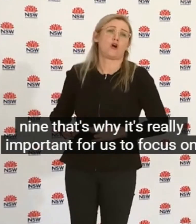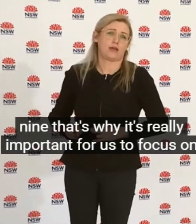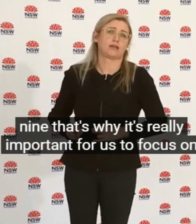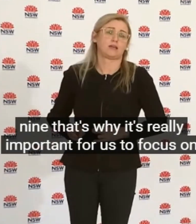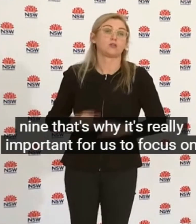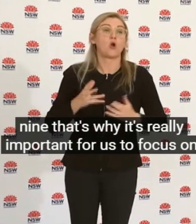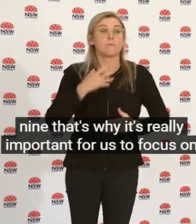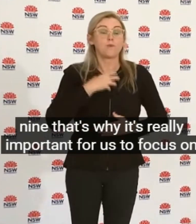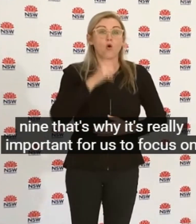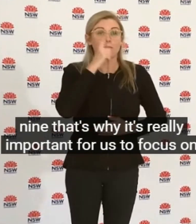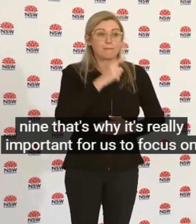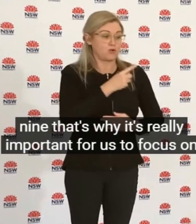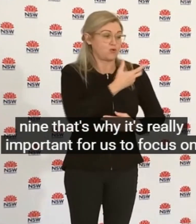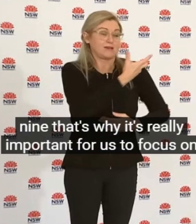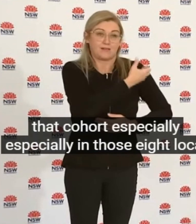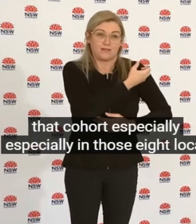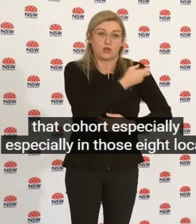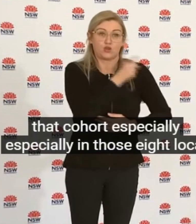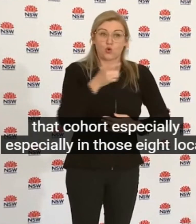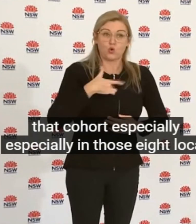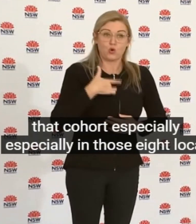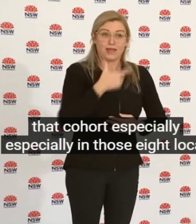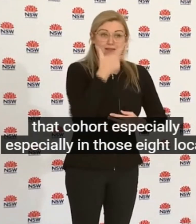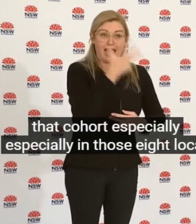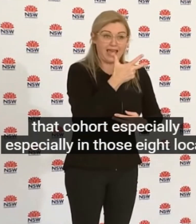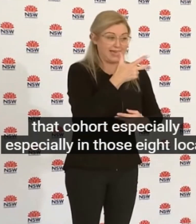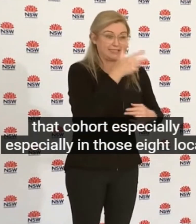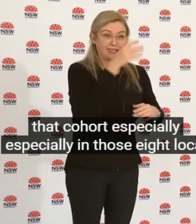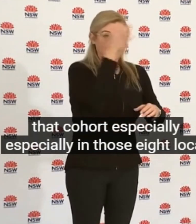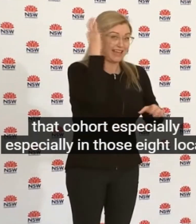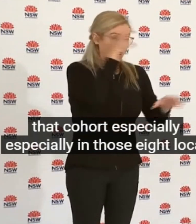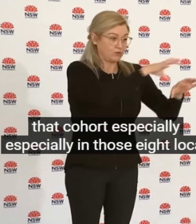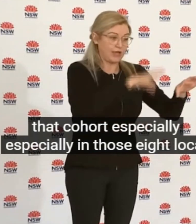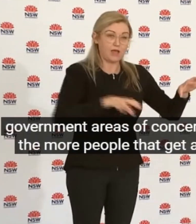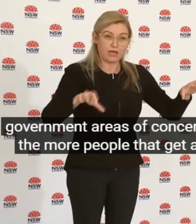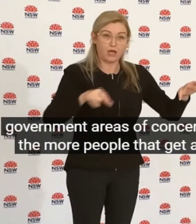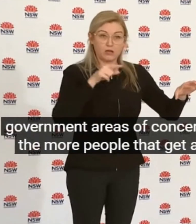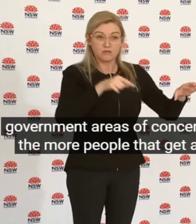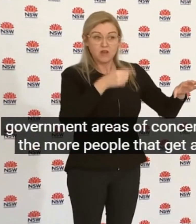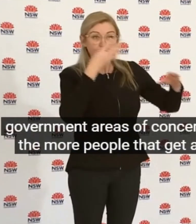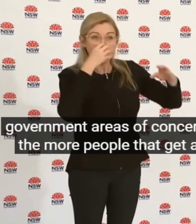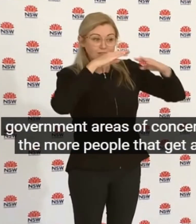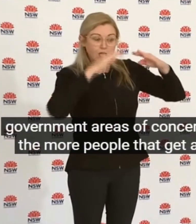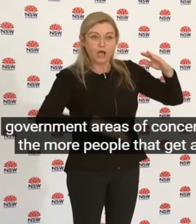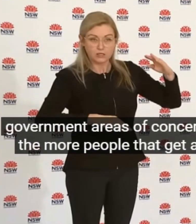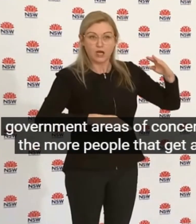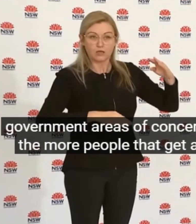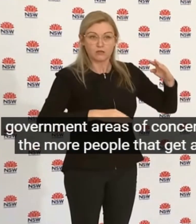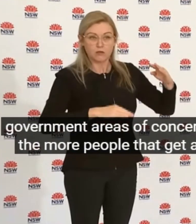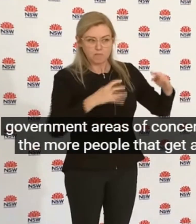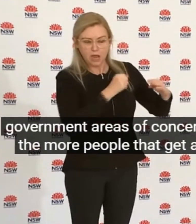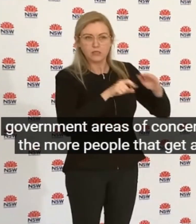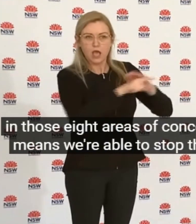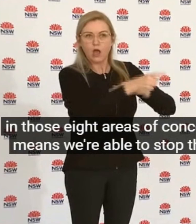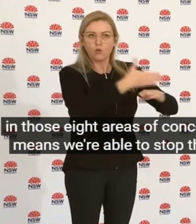jab in those 8 areas of concern means we're able to stop the spread, because some households are very large. Some